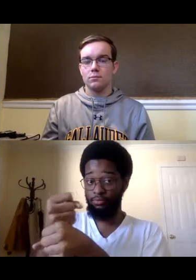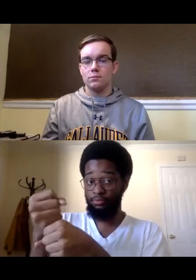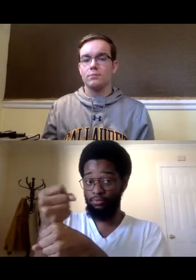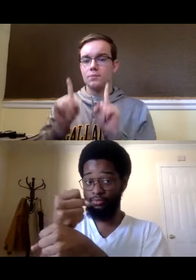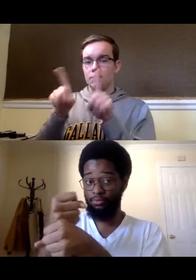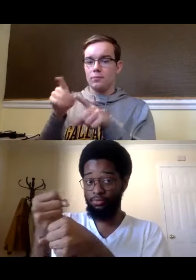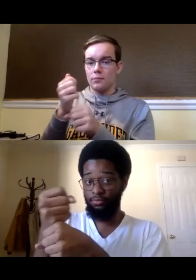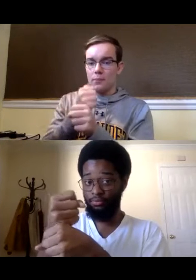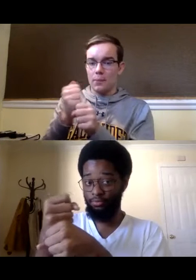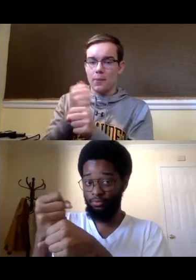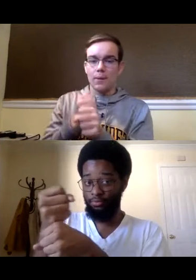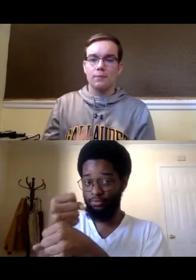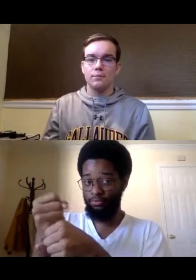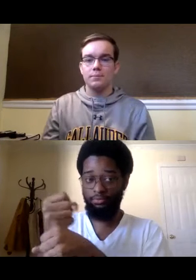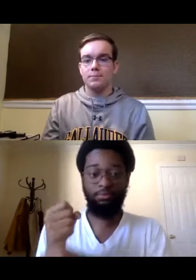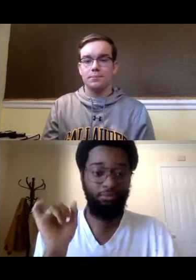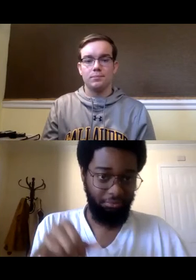coffee,